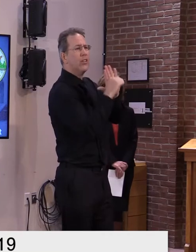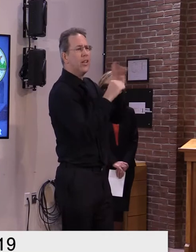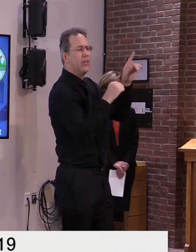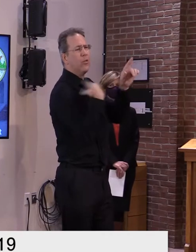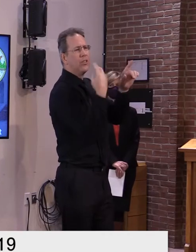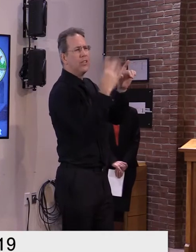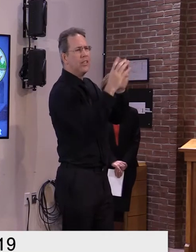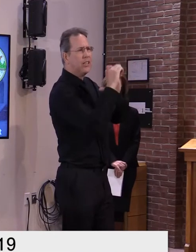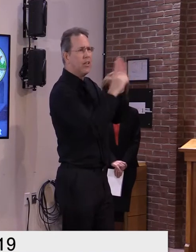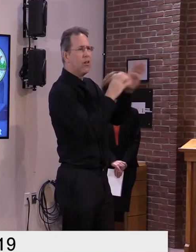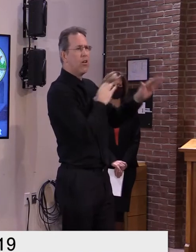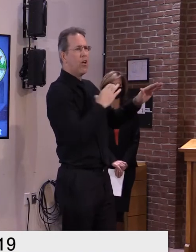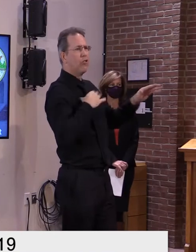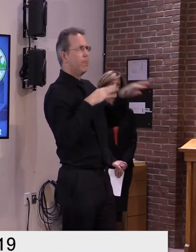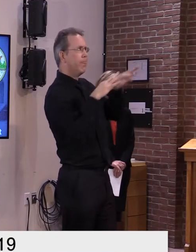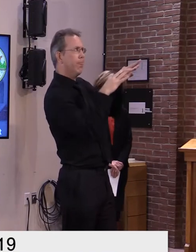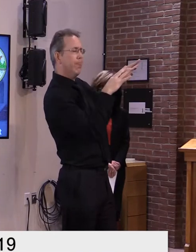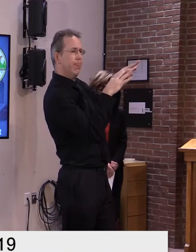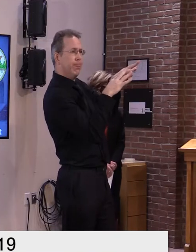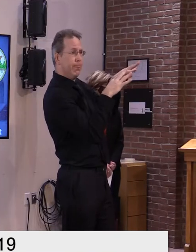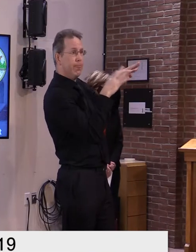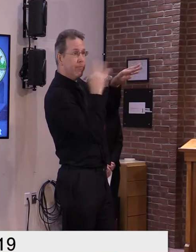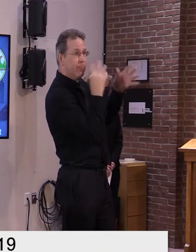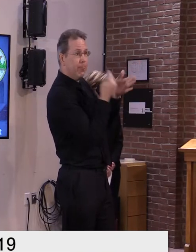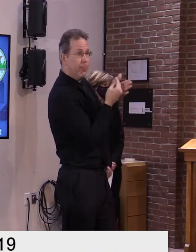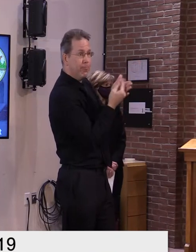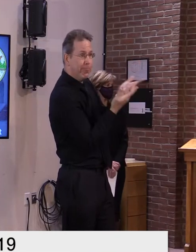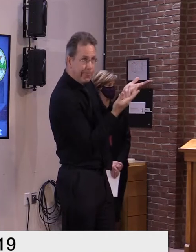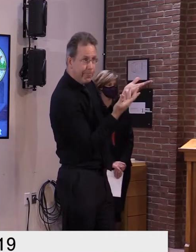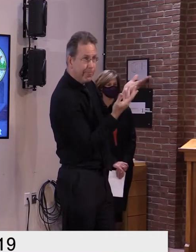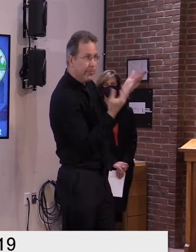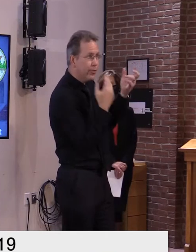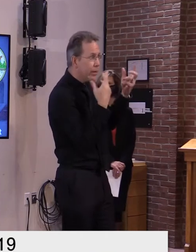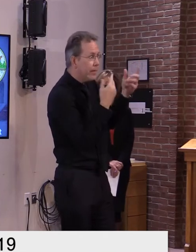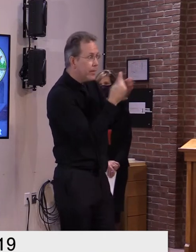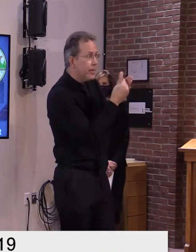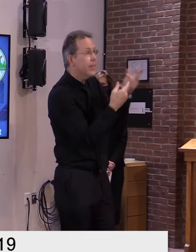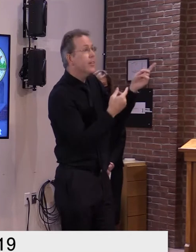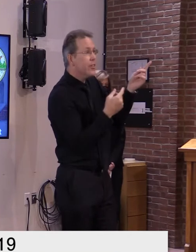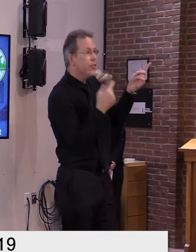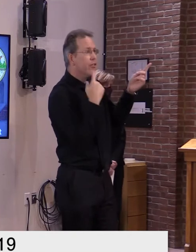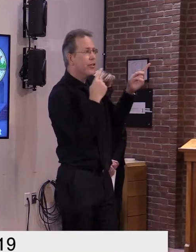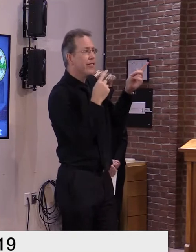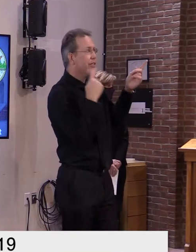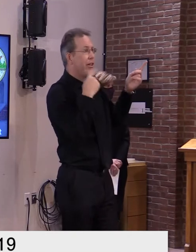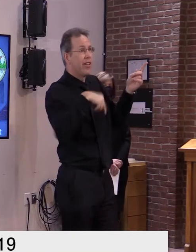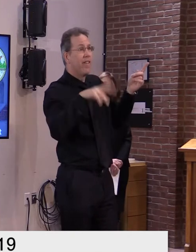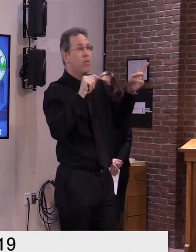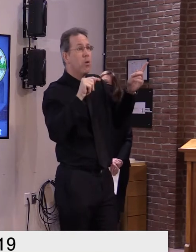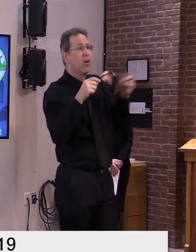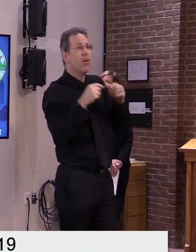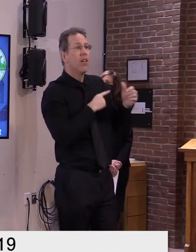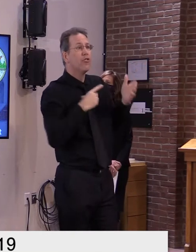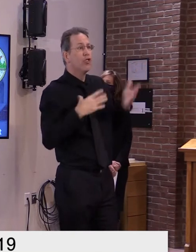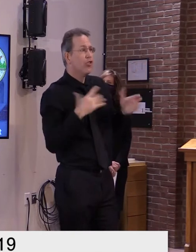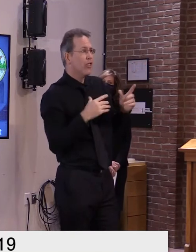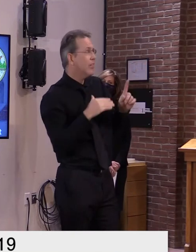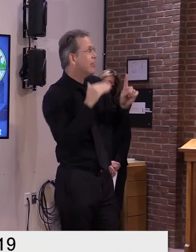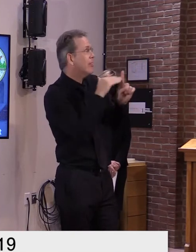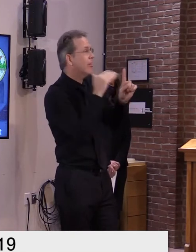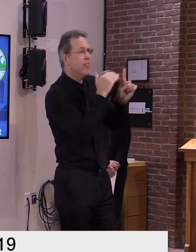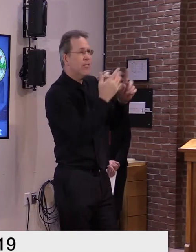I want to assure you, Vermont's delegation is working very hard on this issue. But with the end of